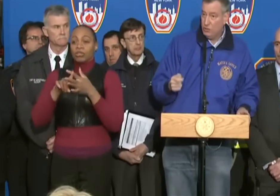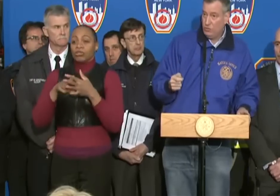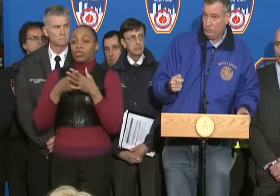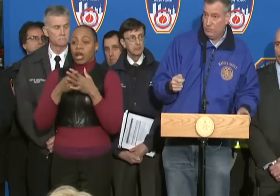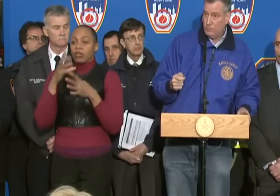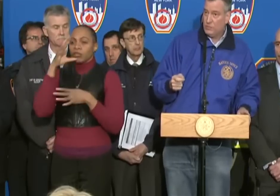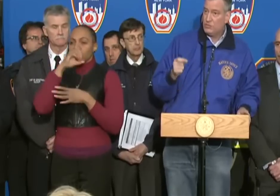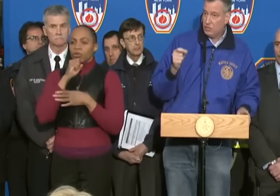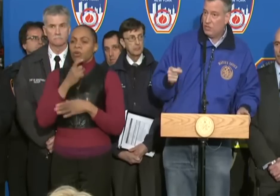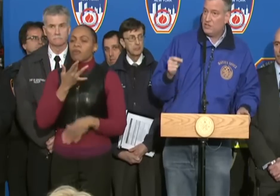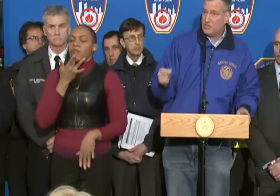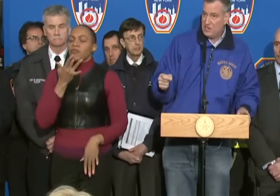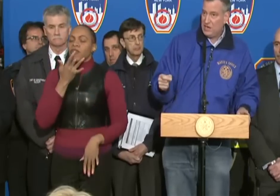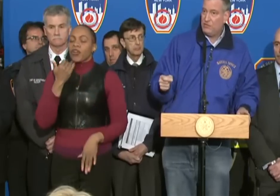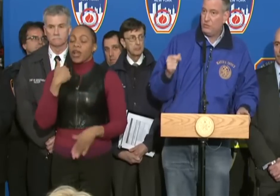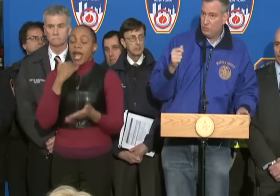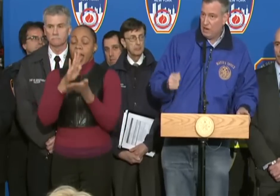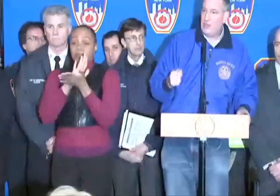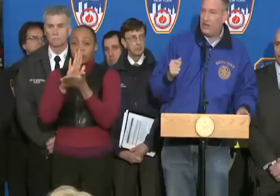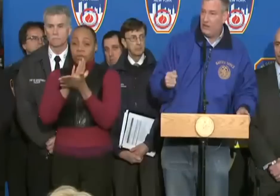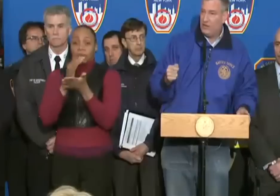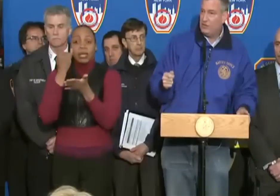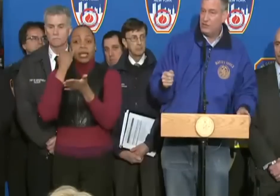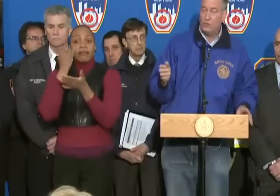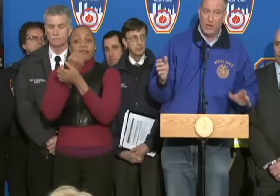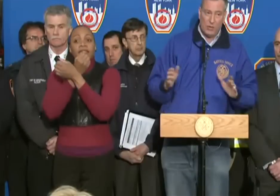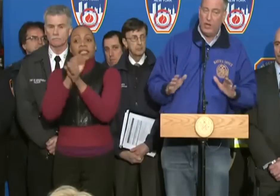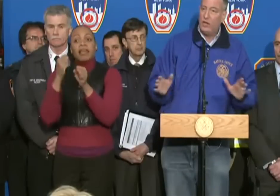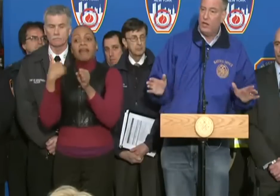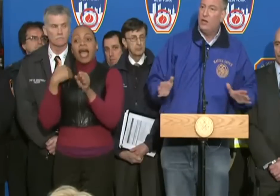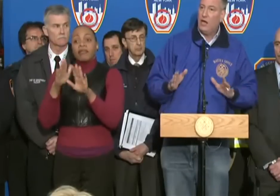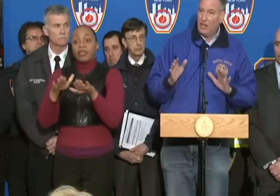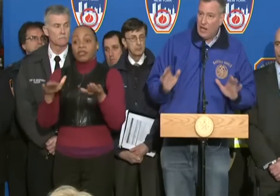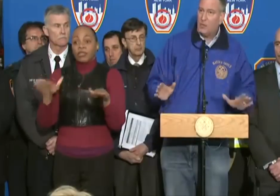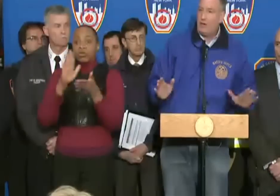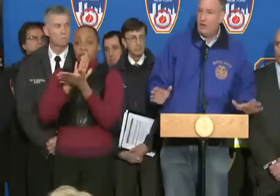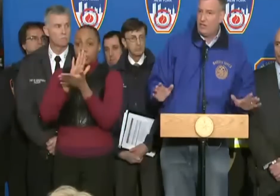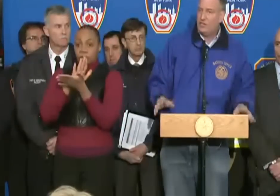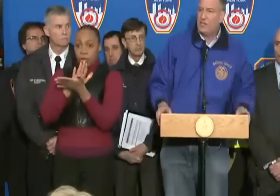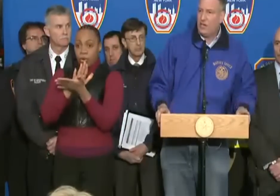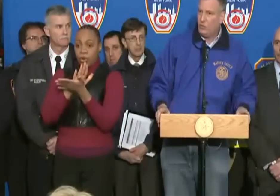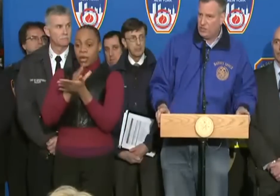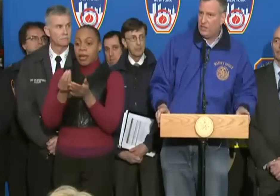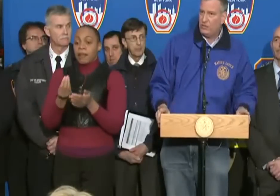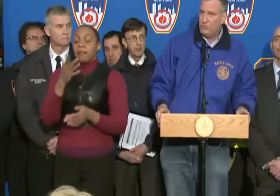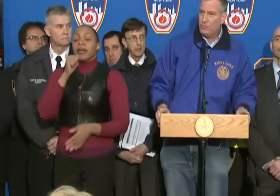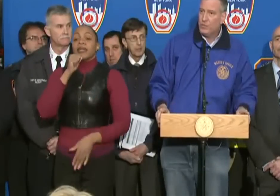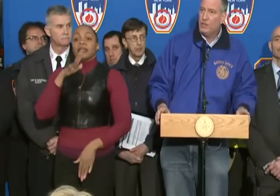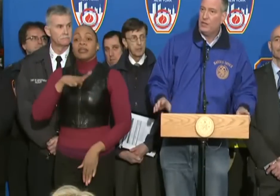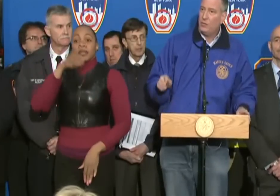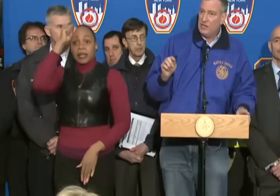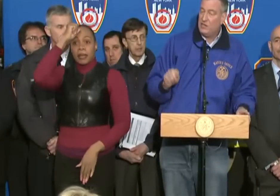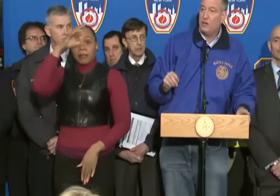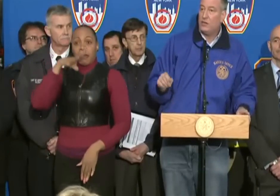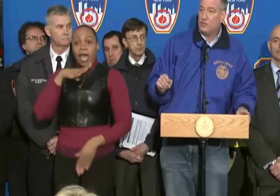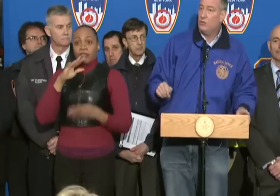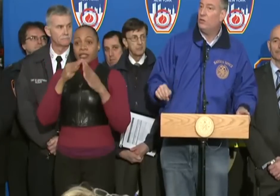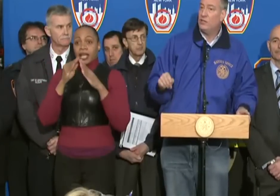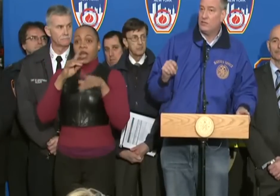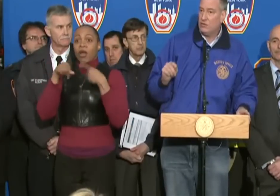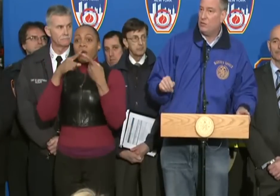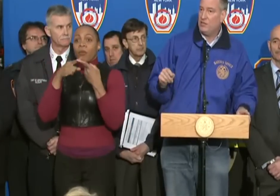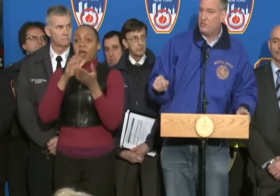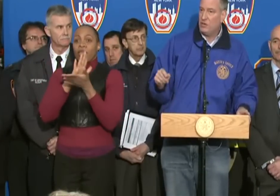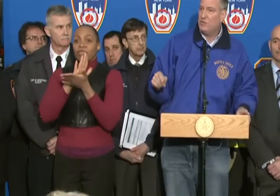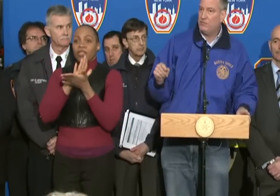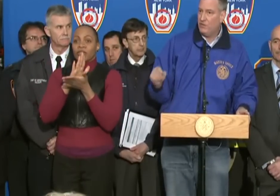have school. So long as it's safe, you would rather have kids in school. By the way, a lot of parents in this town will tell you that when kids aren't in school,